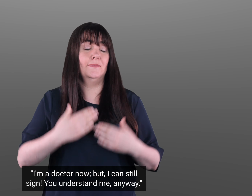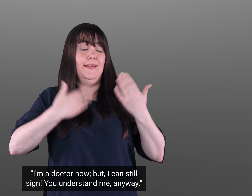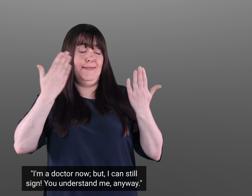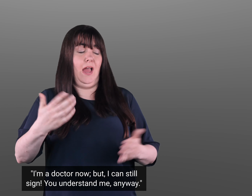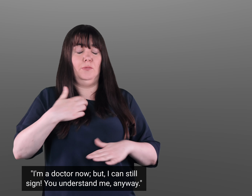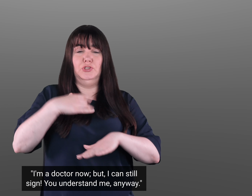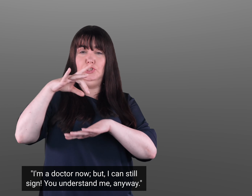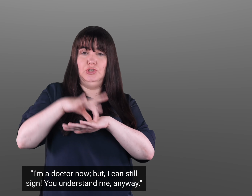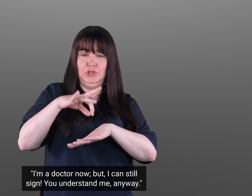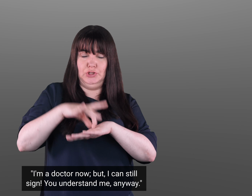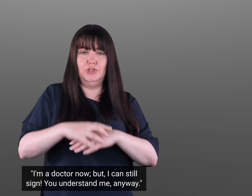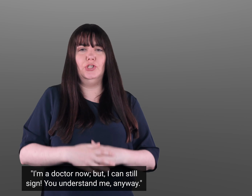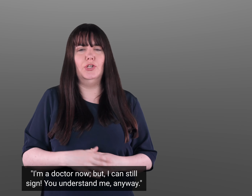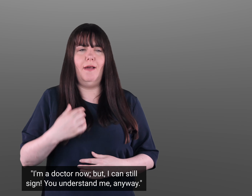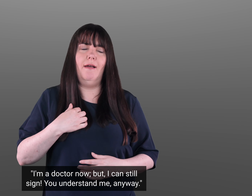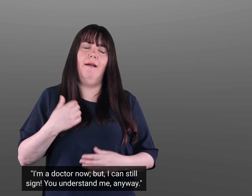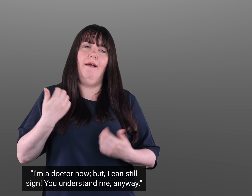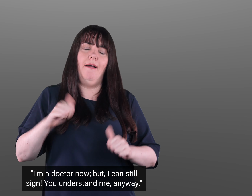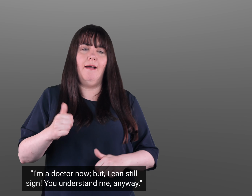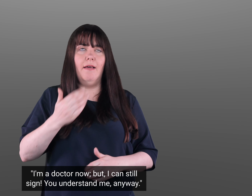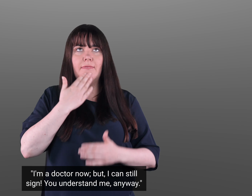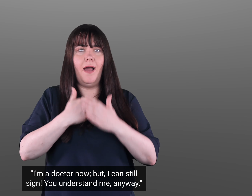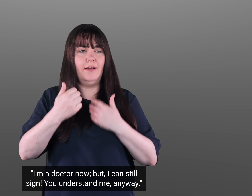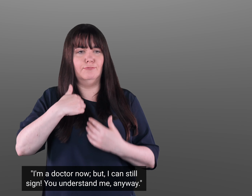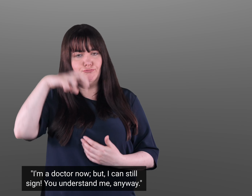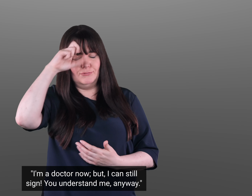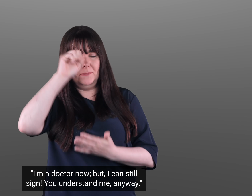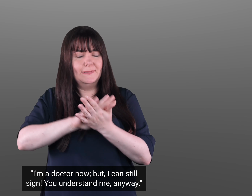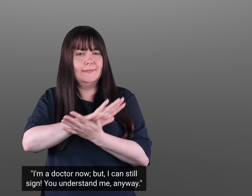"I'm a doctor now, but I can still sign. You understand me anyway."